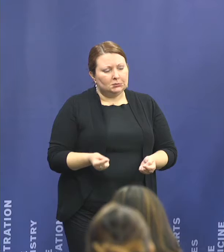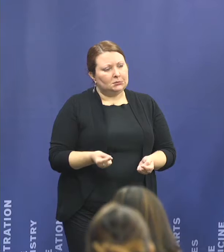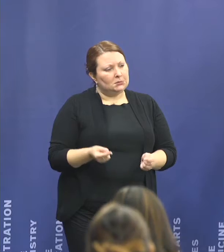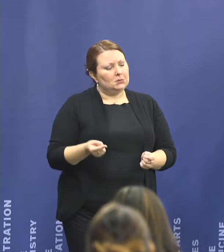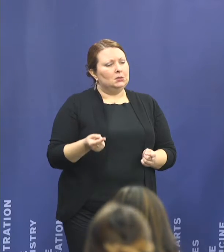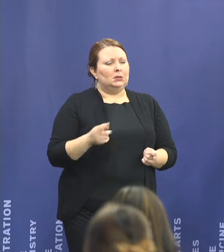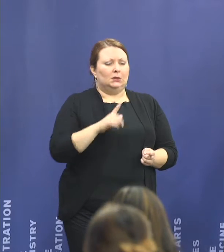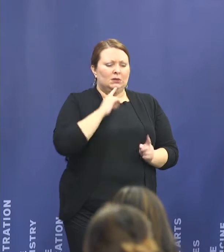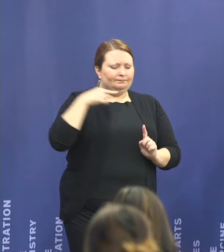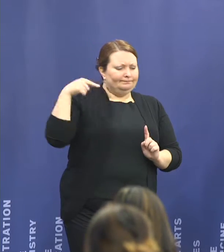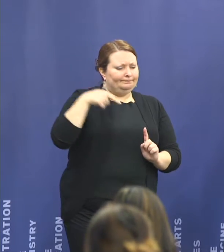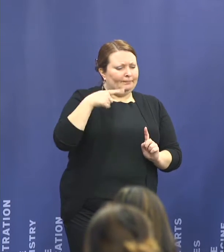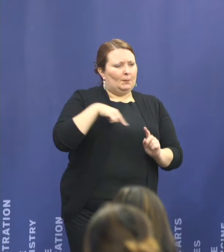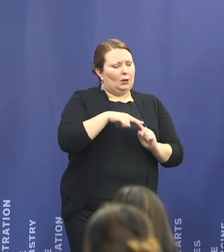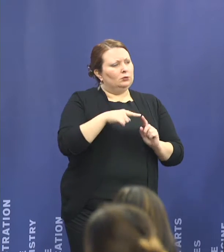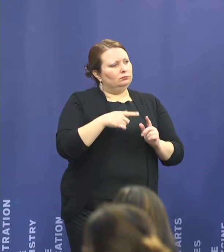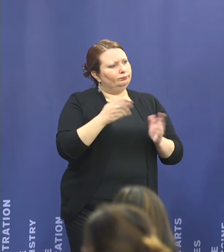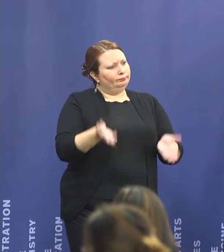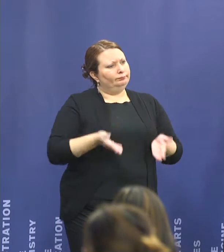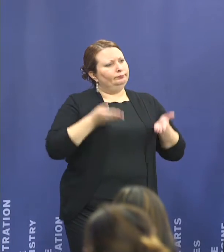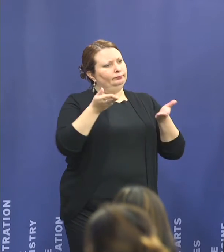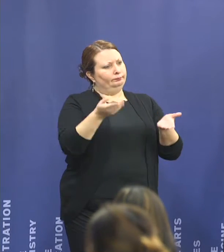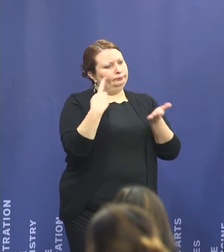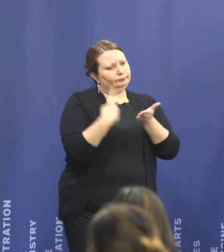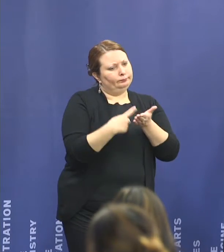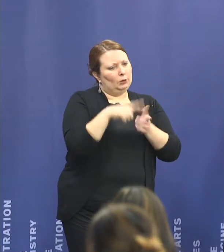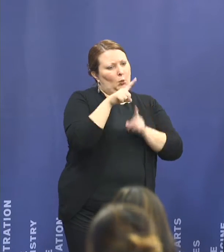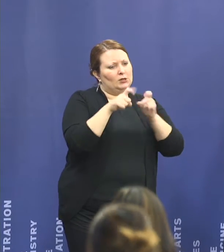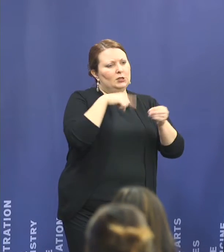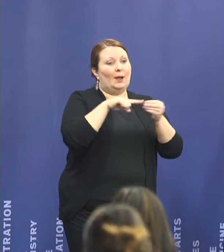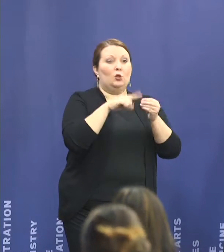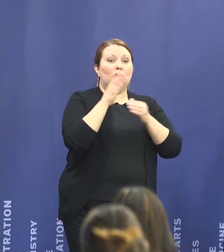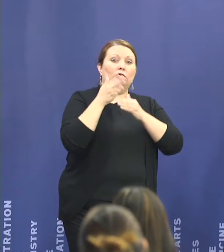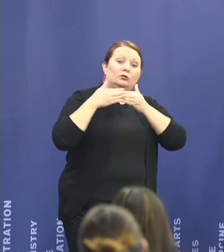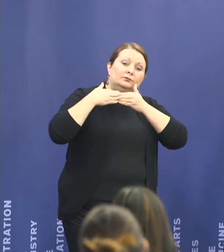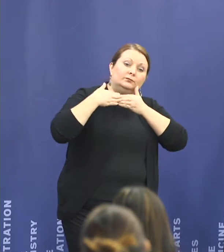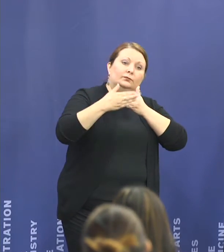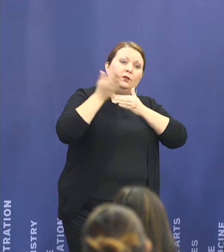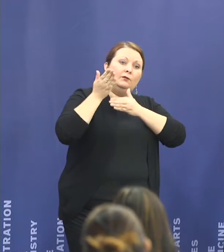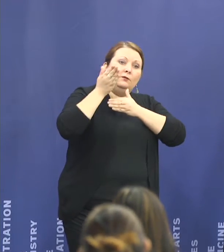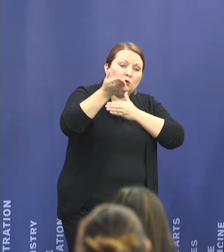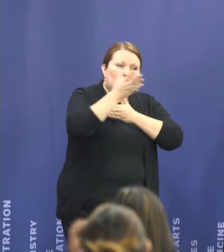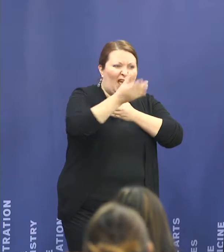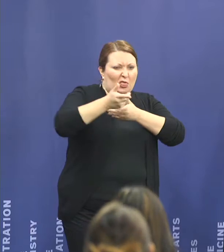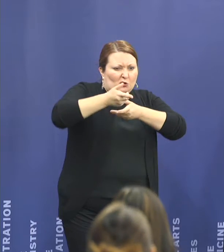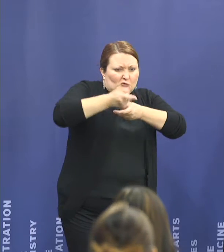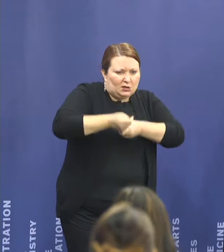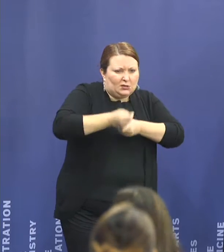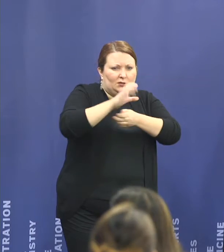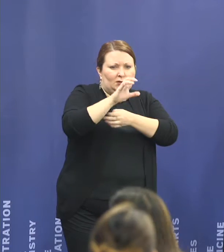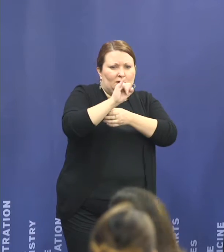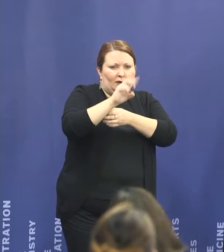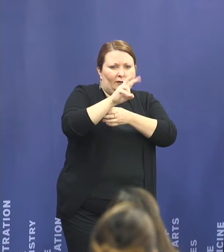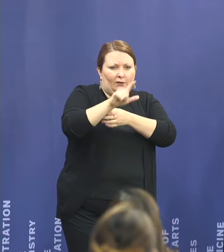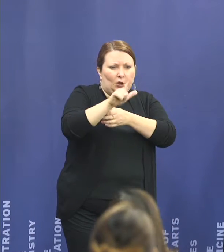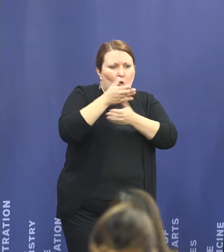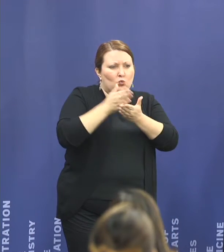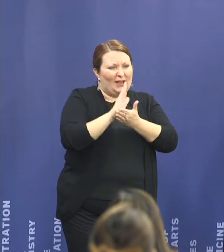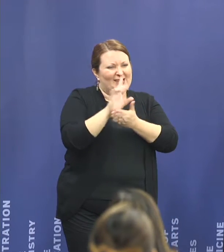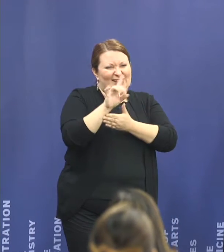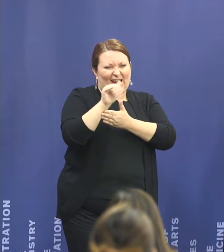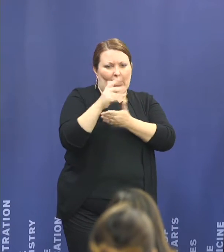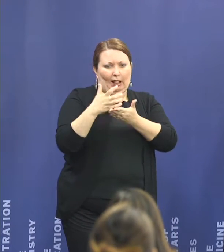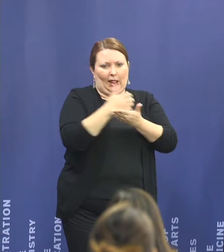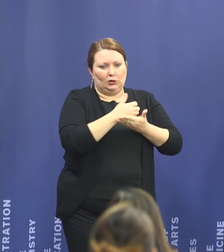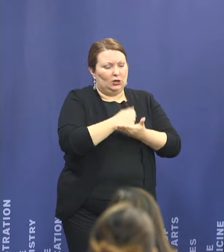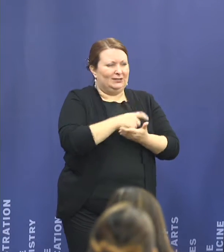really about raising some important questions about the future and the integrity of the civil rights data collection, particularly